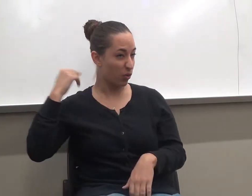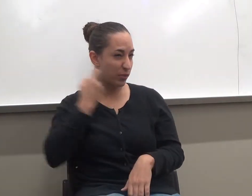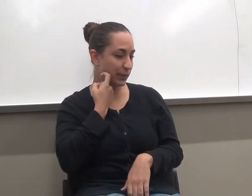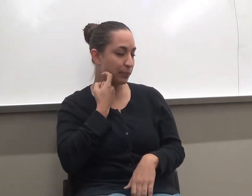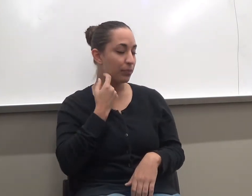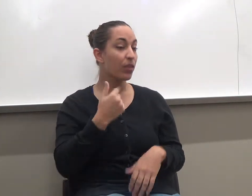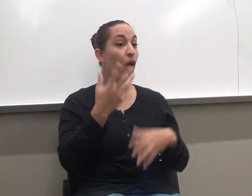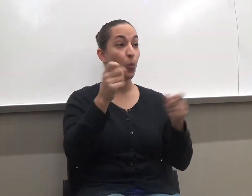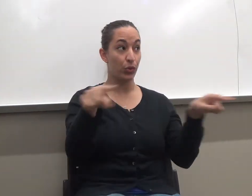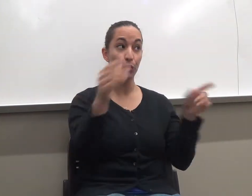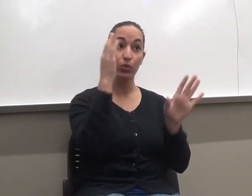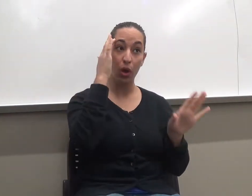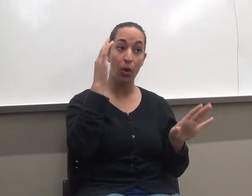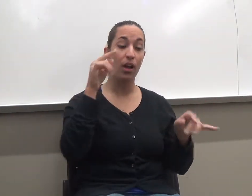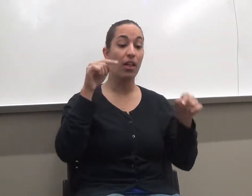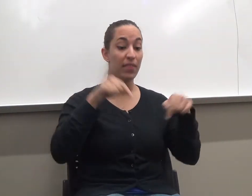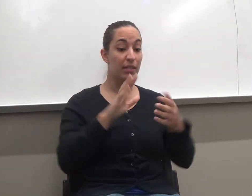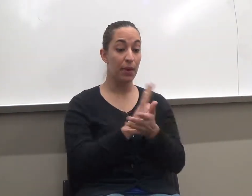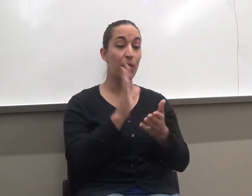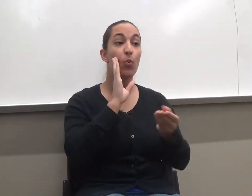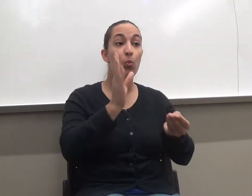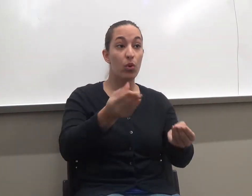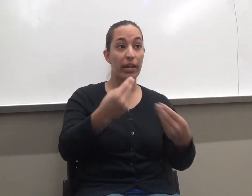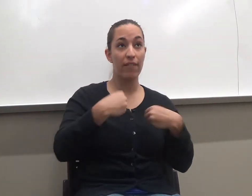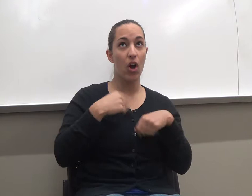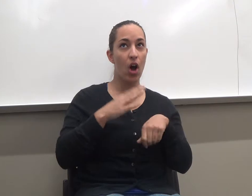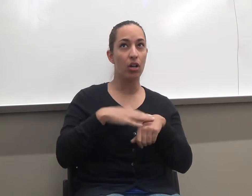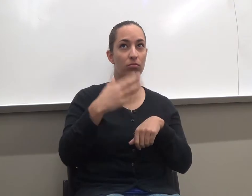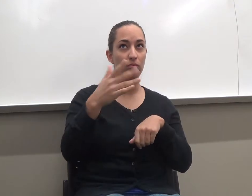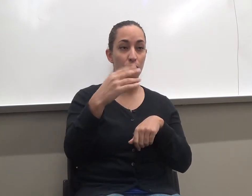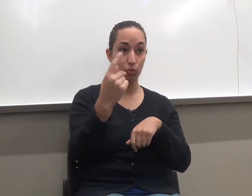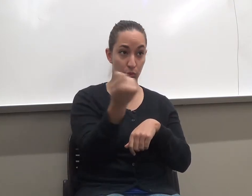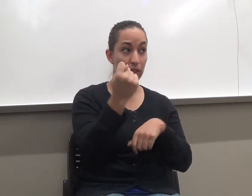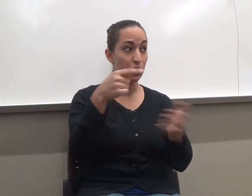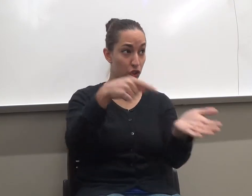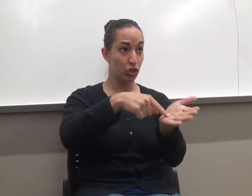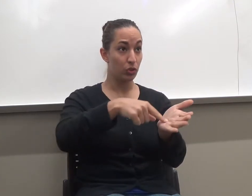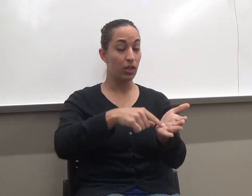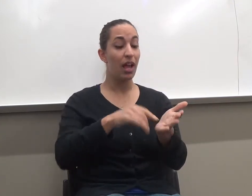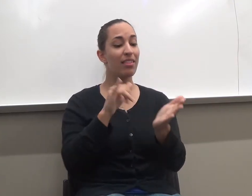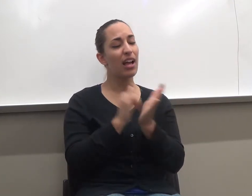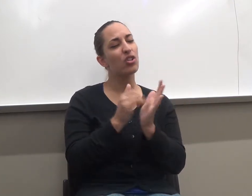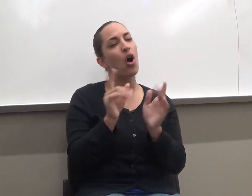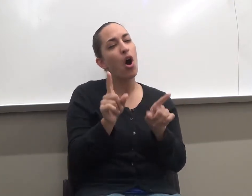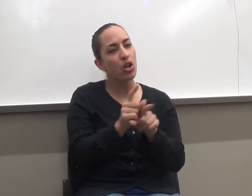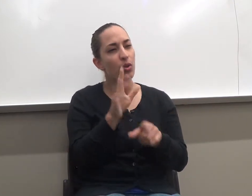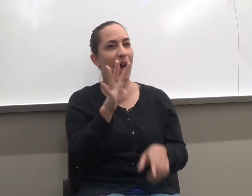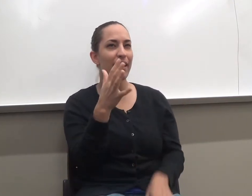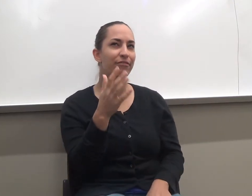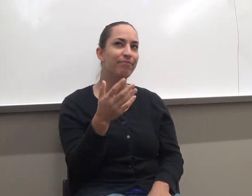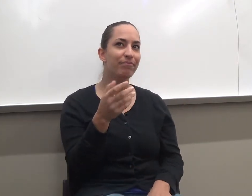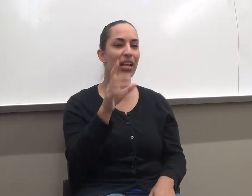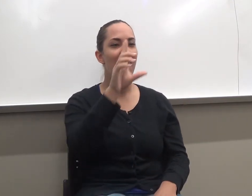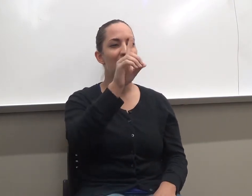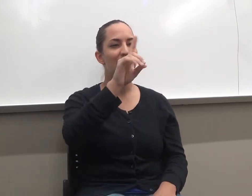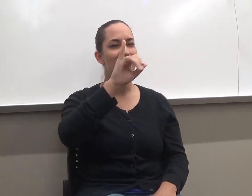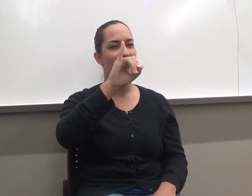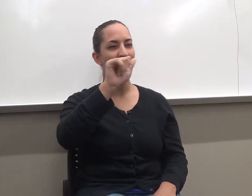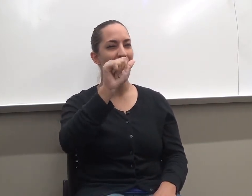you're going to turn in on Tuesday is also kind of a diagnostic. I'm using this assignment more to walk us